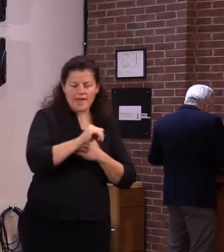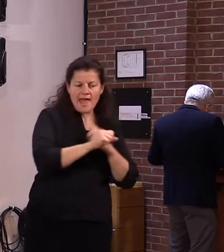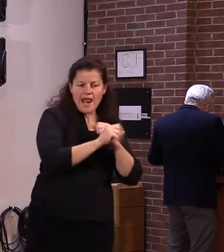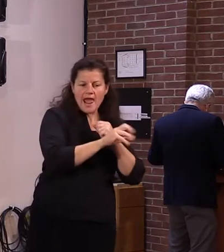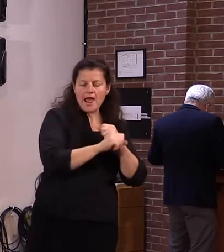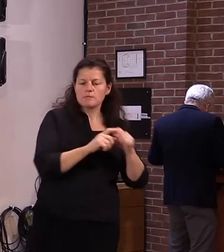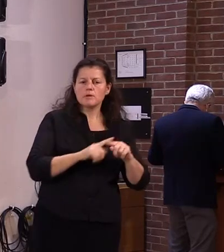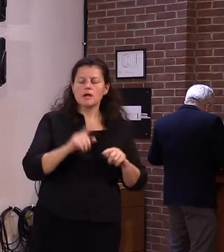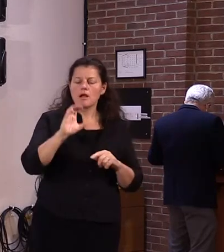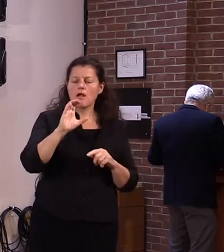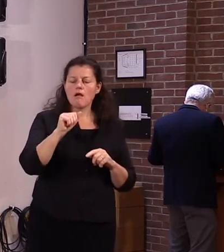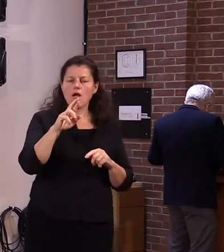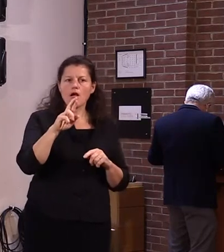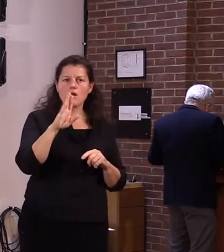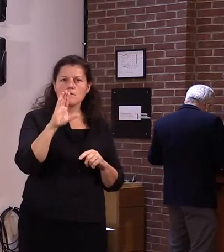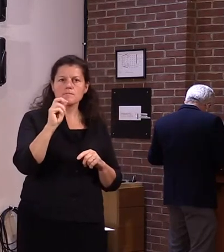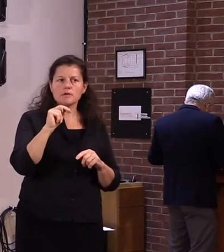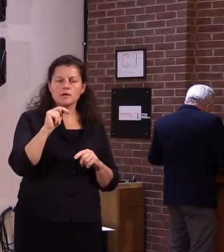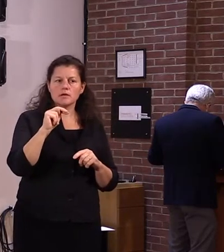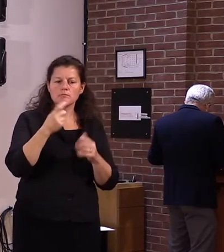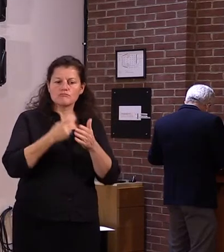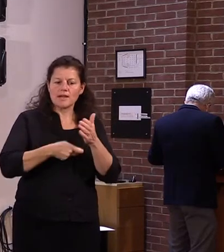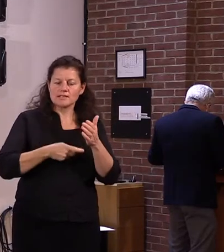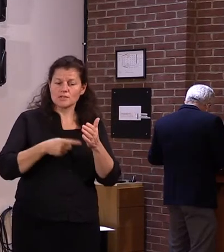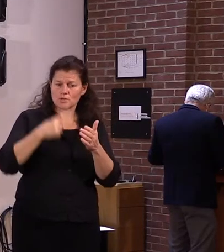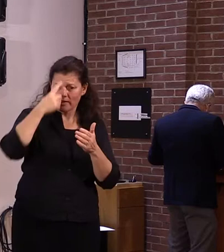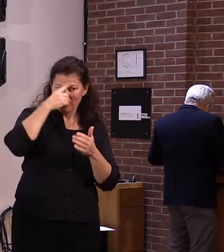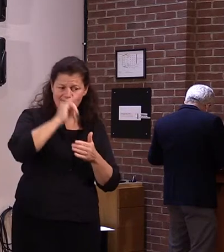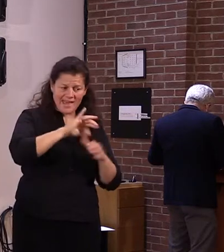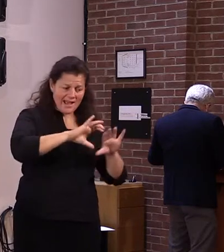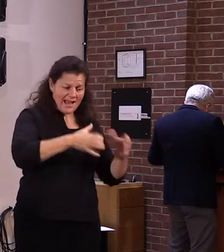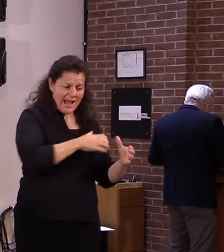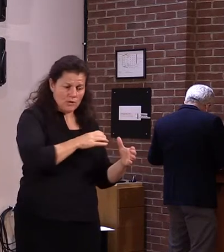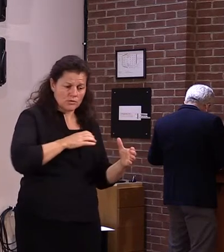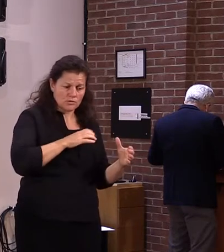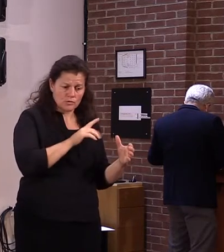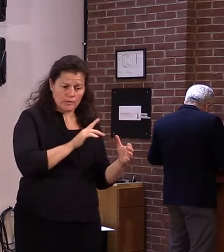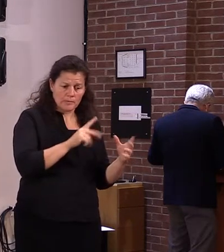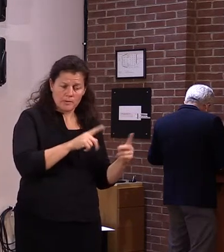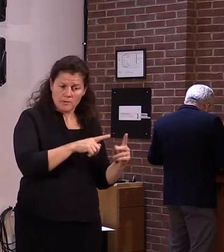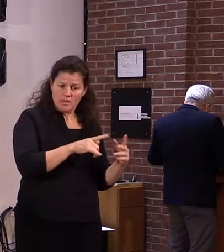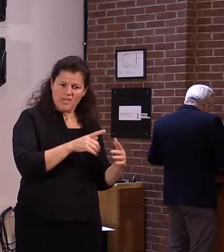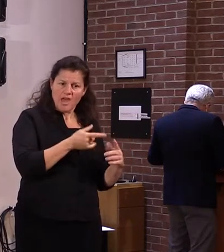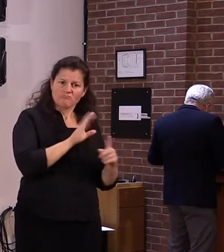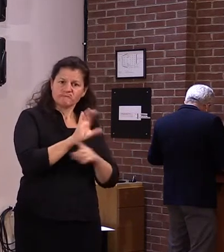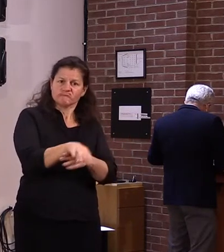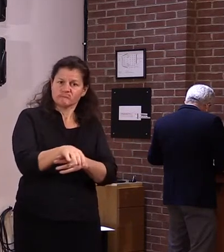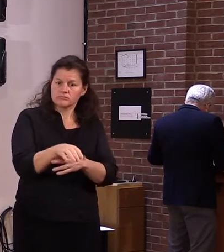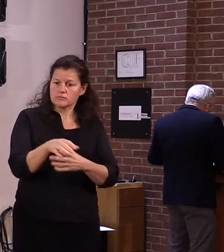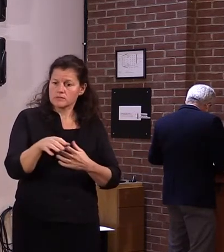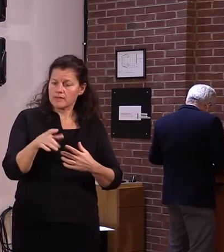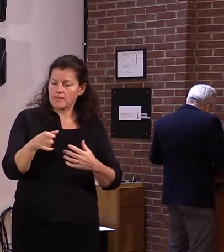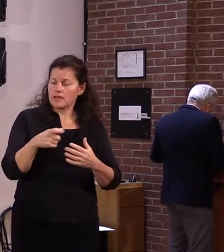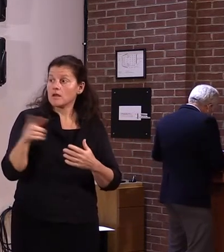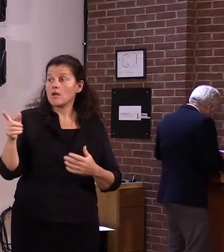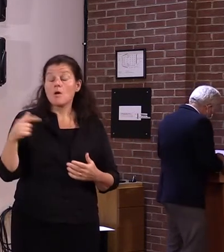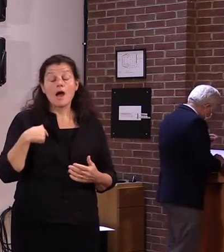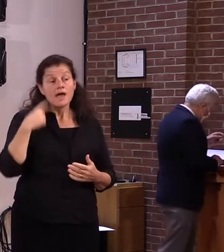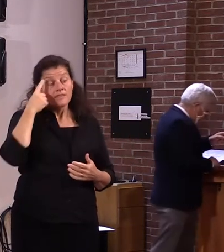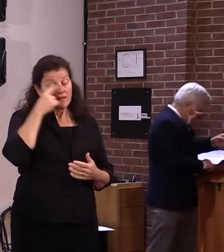pricing is something that could be imposed by this council? Well, again, I think they have a lot of